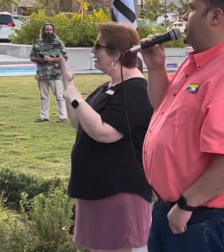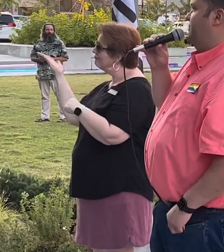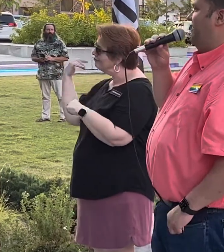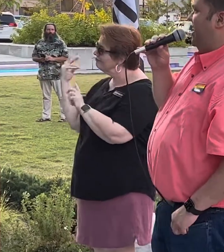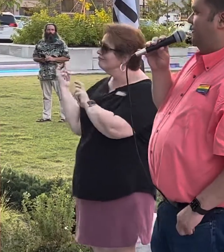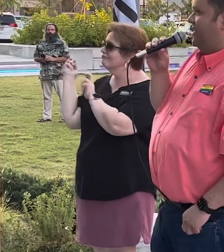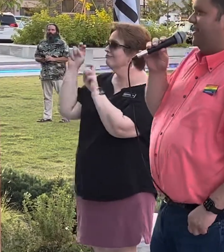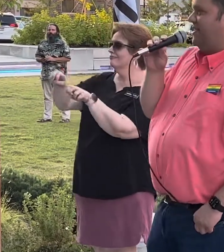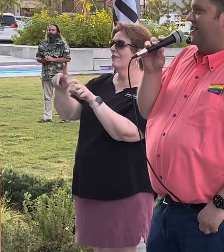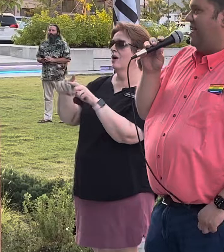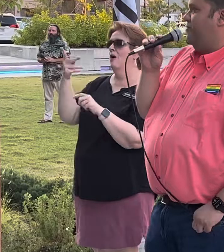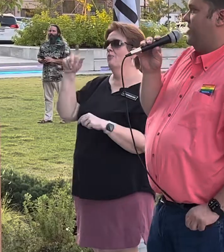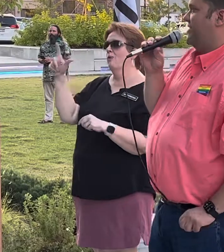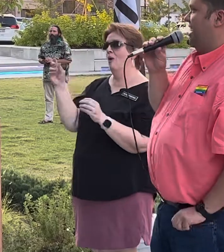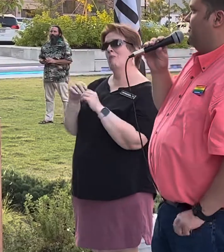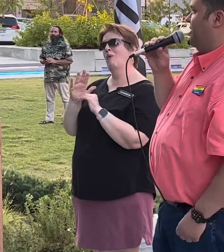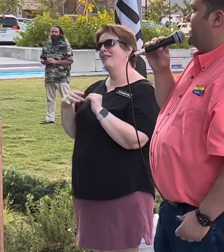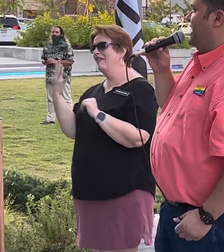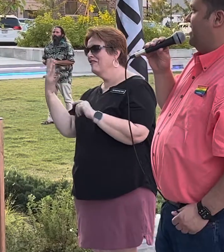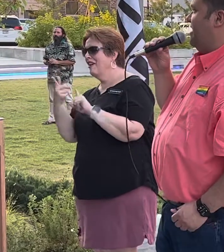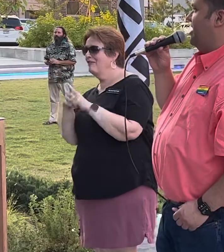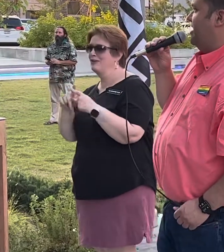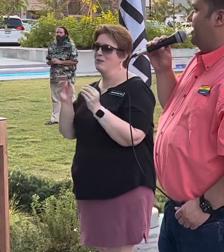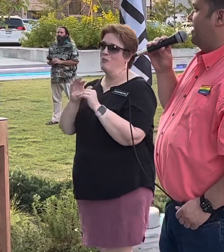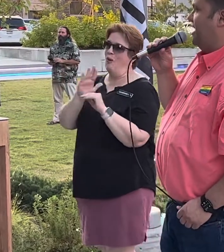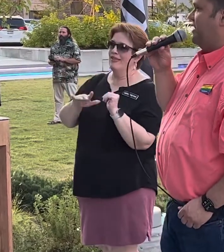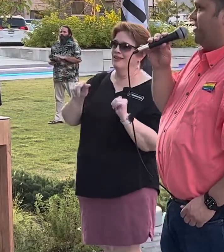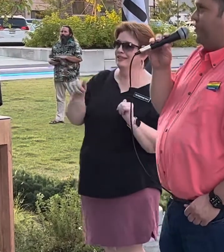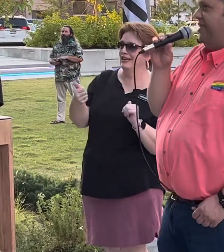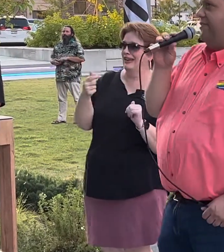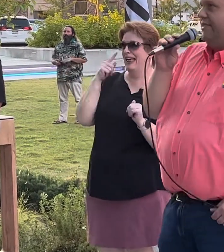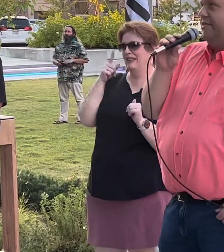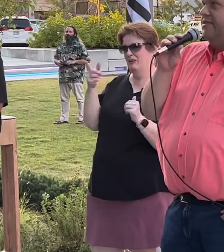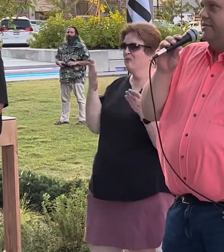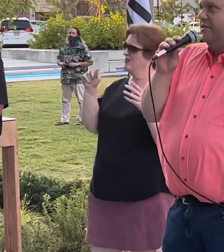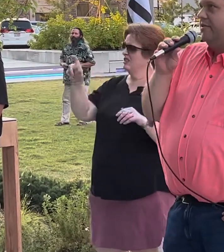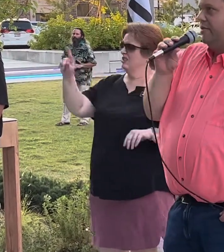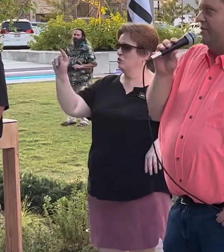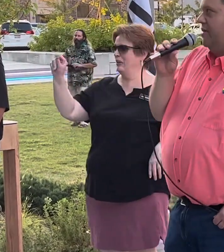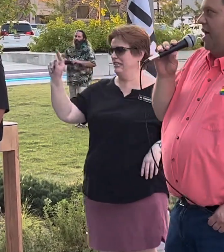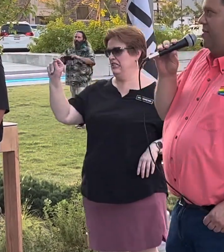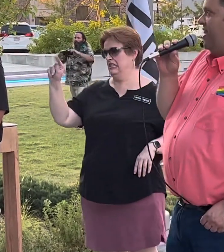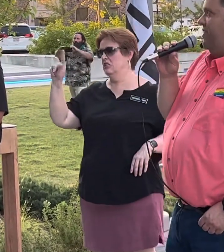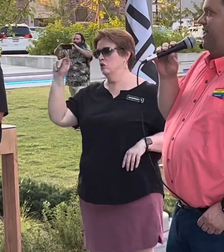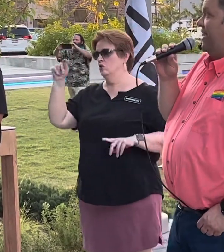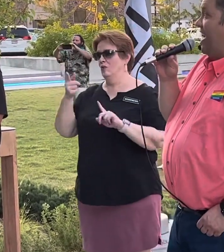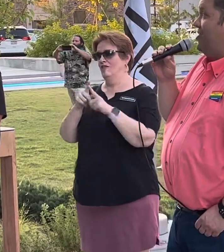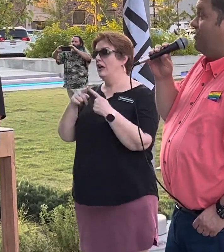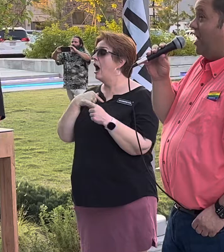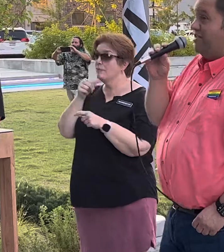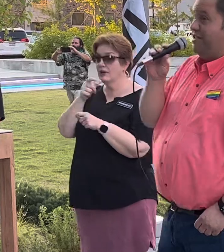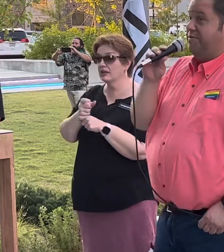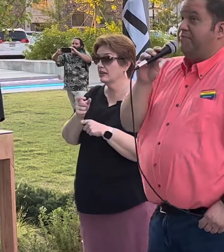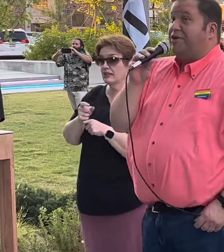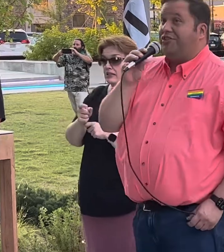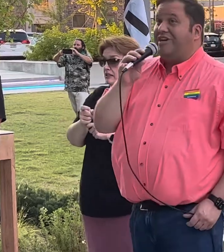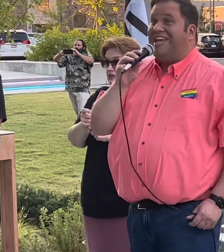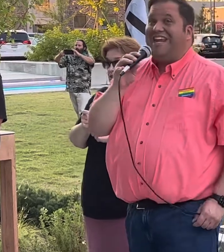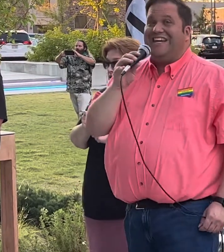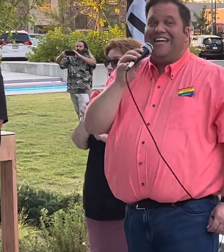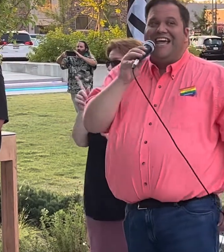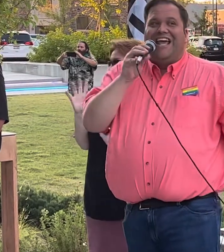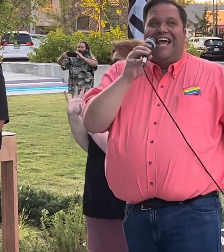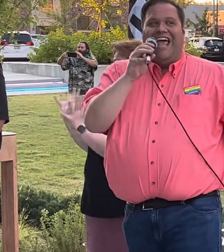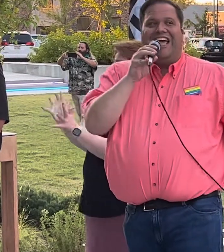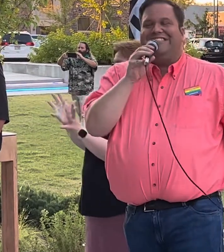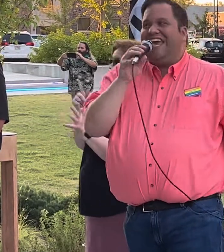to take more than 5 friends. It's going to take more than 10 friends. I think you need to get like 20 friends. I'm not even kidding. And you talk to those people because you can get